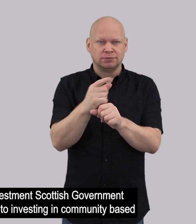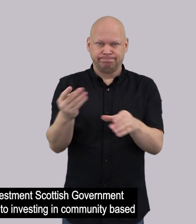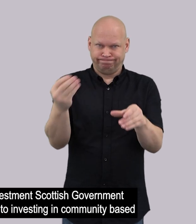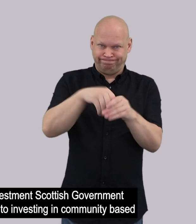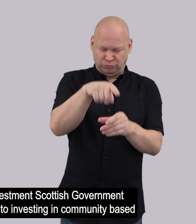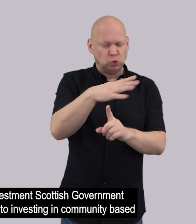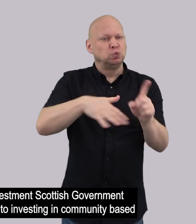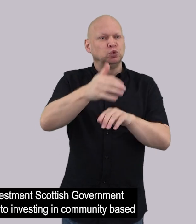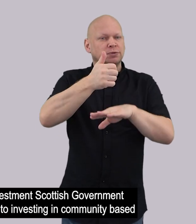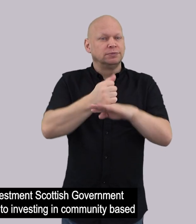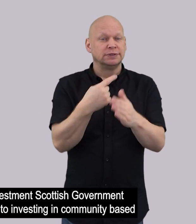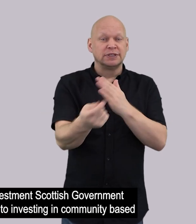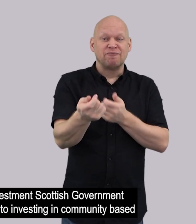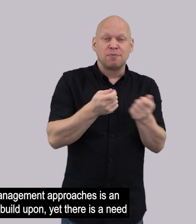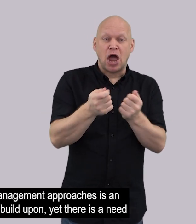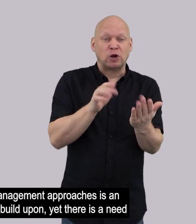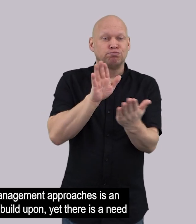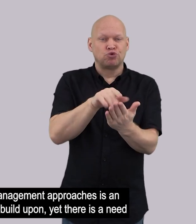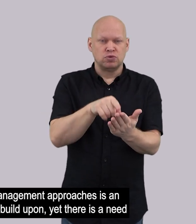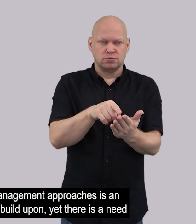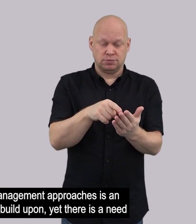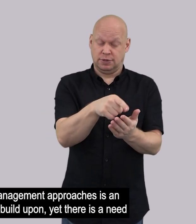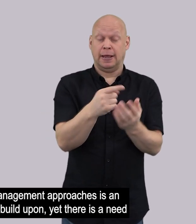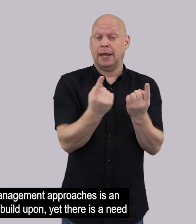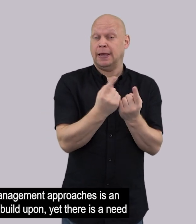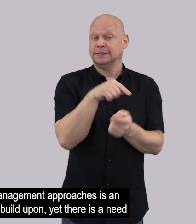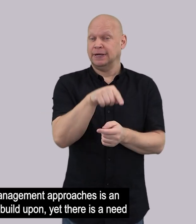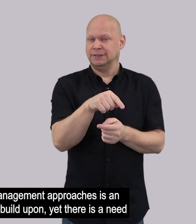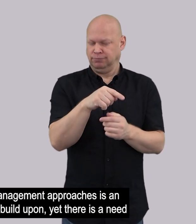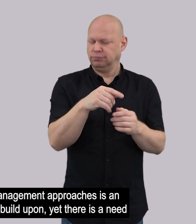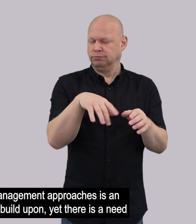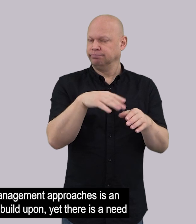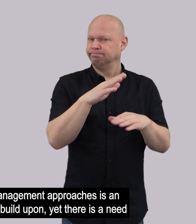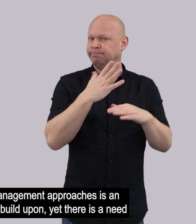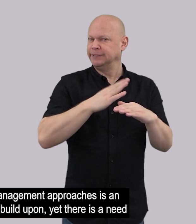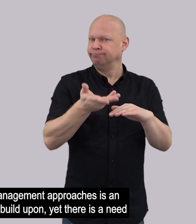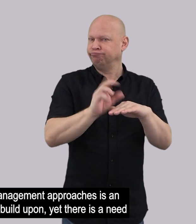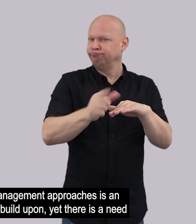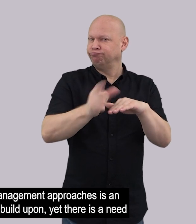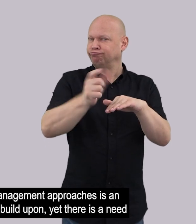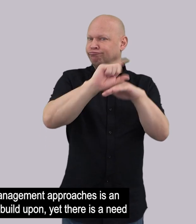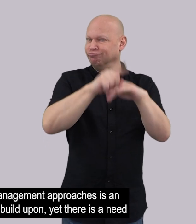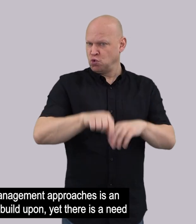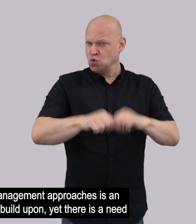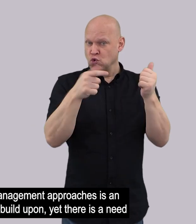The investment Scottish Government has made to investing in community-based self-management approaches is an asset to build upon, yet there is a need to